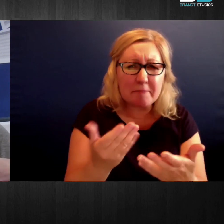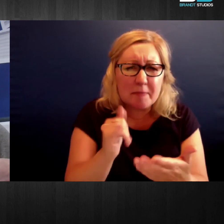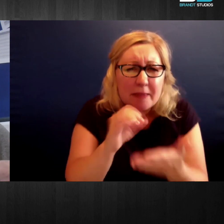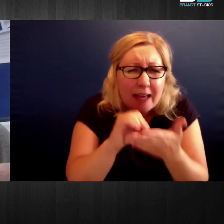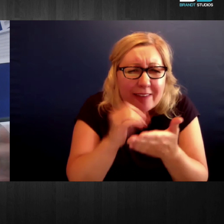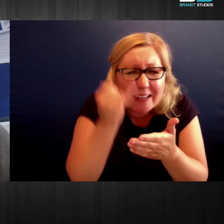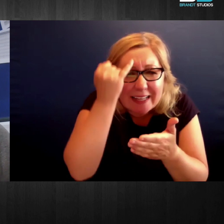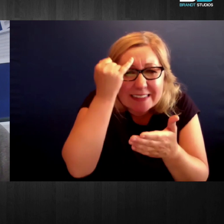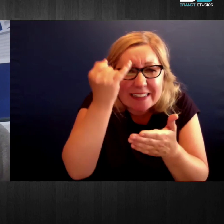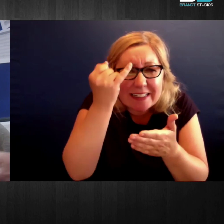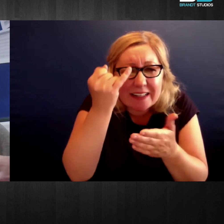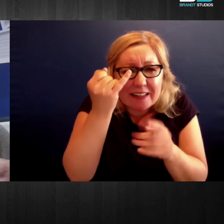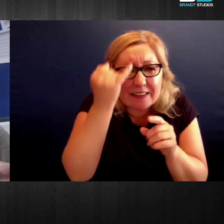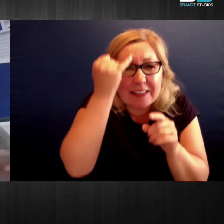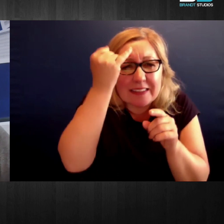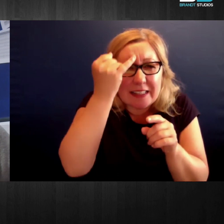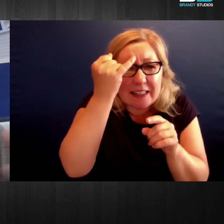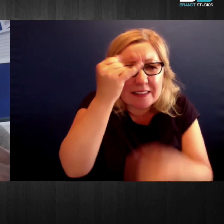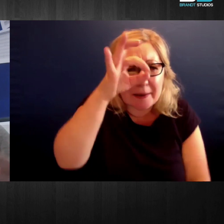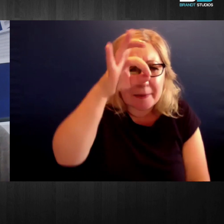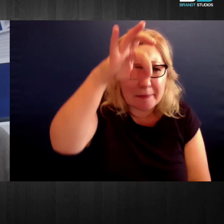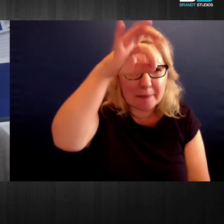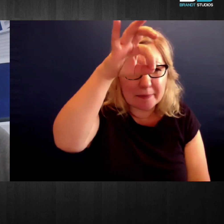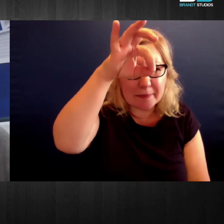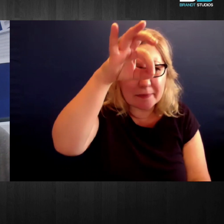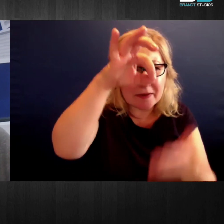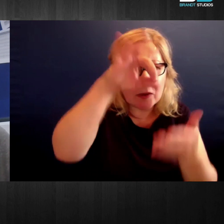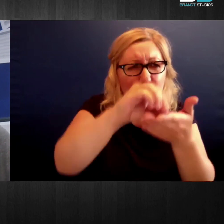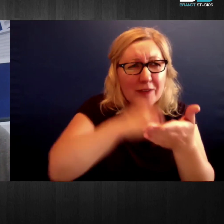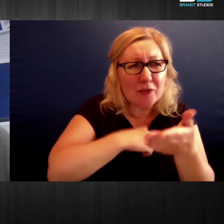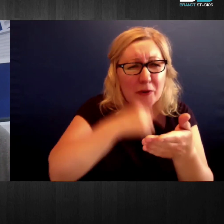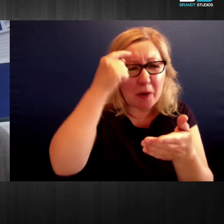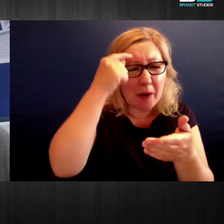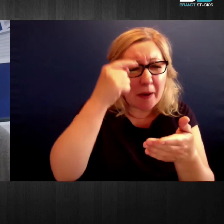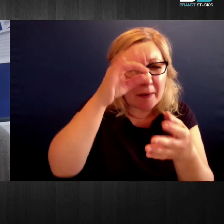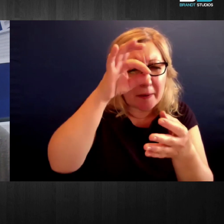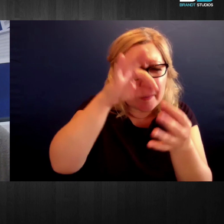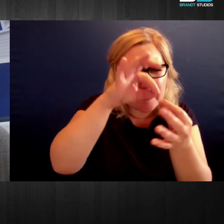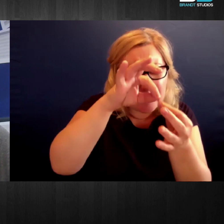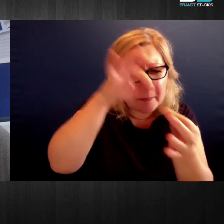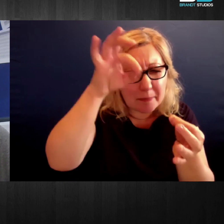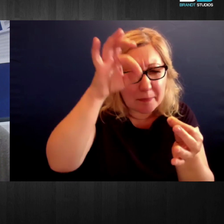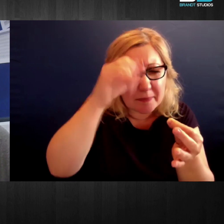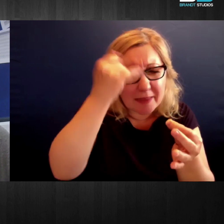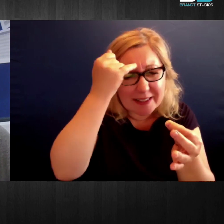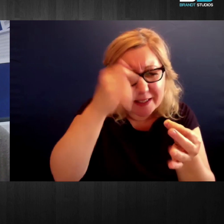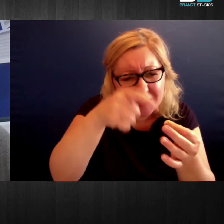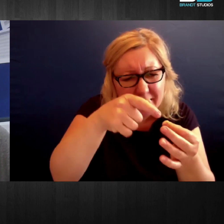where it goes or how long it is, and just kind of seeing what other kind of words or ideas come to